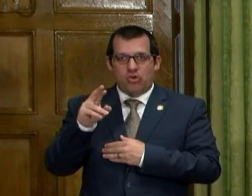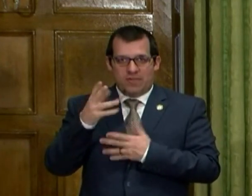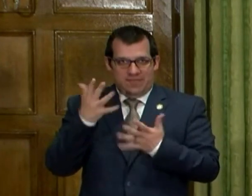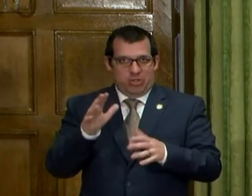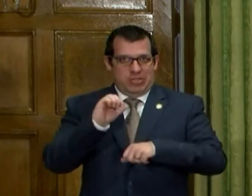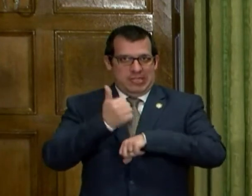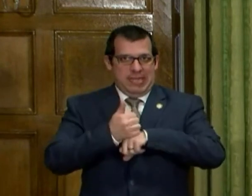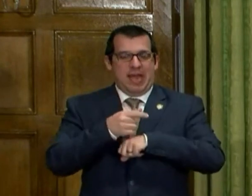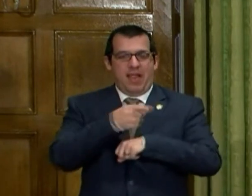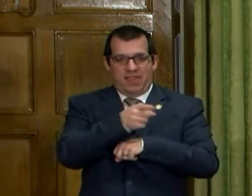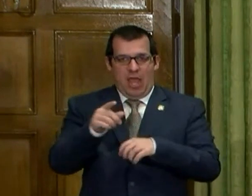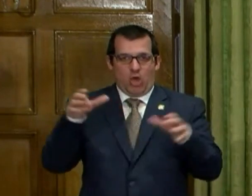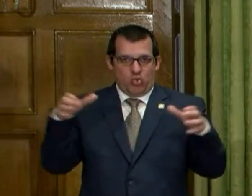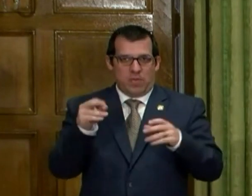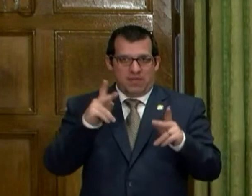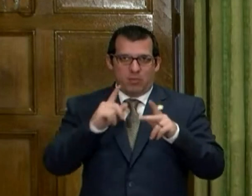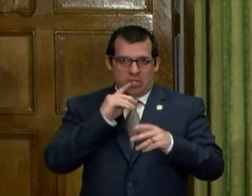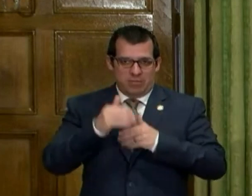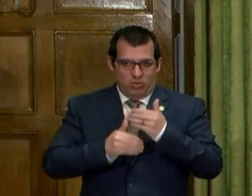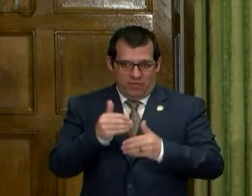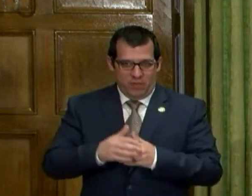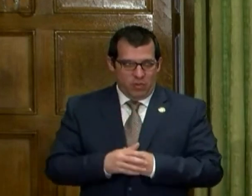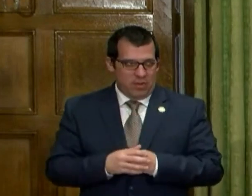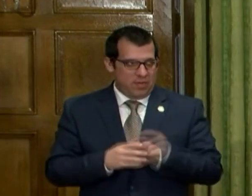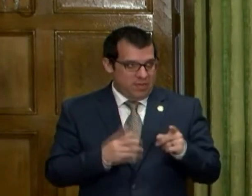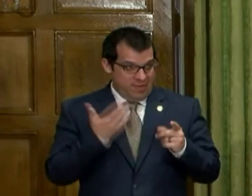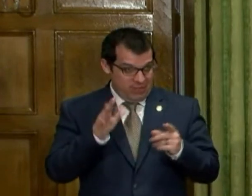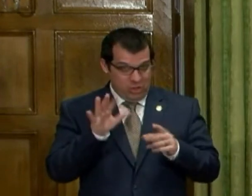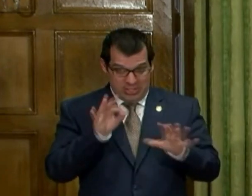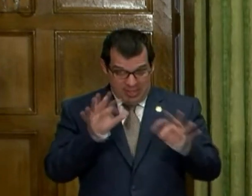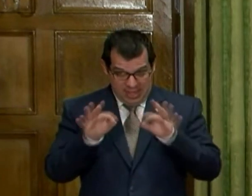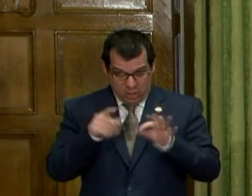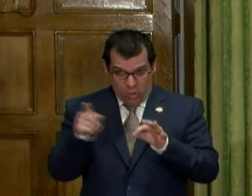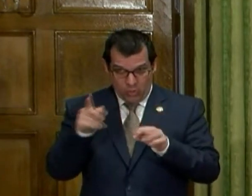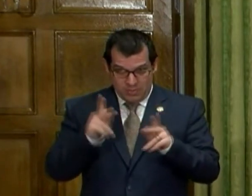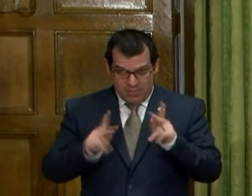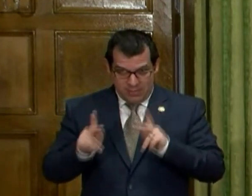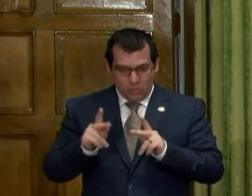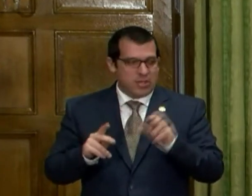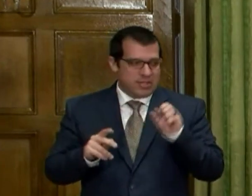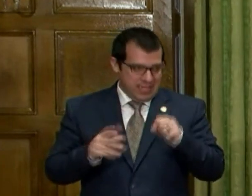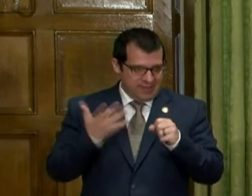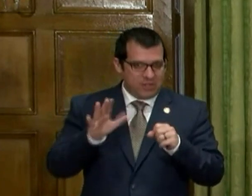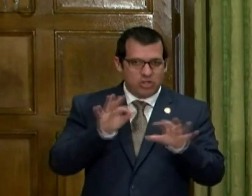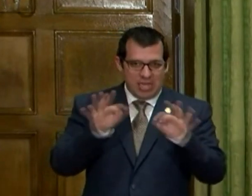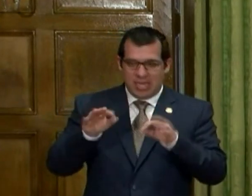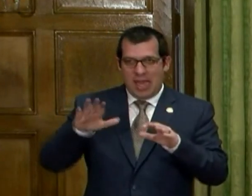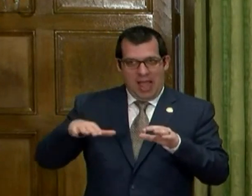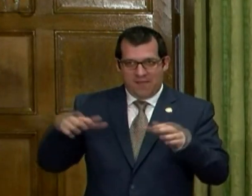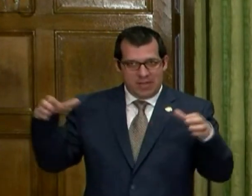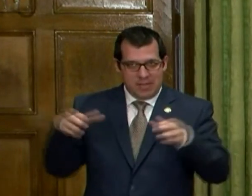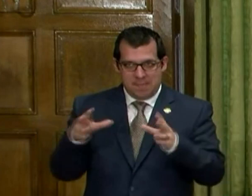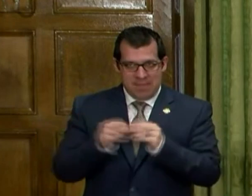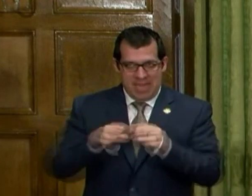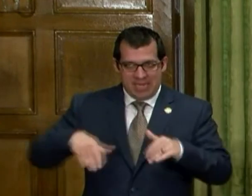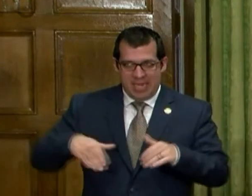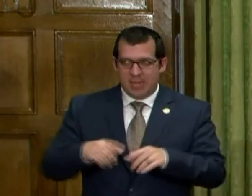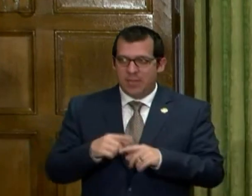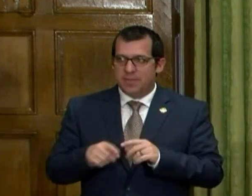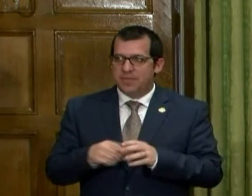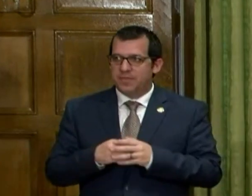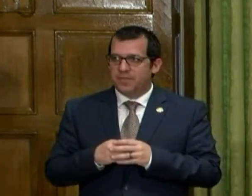is moving forward. They have been selected. They have not met yet. They have been selected.